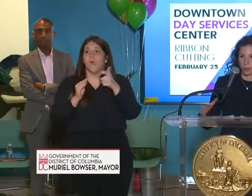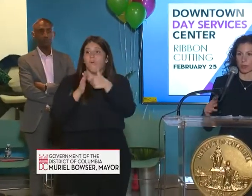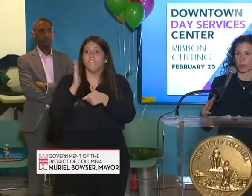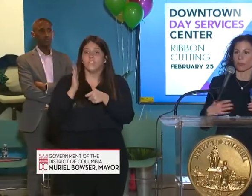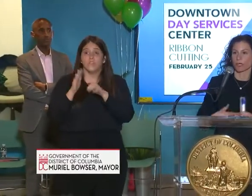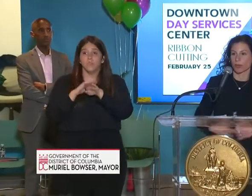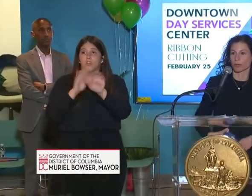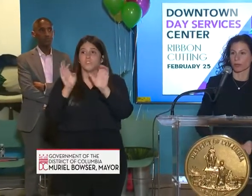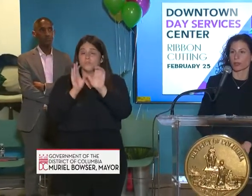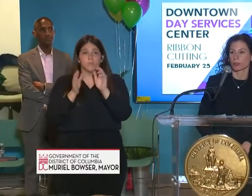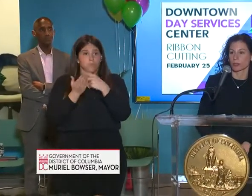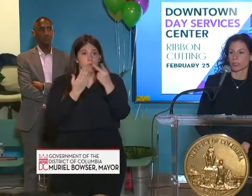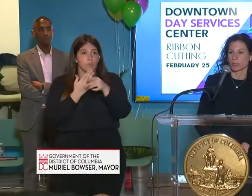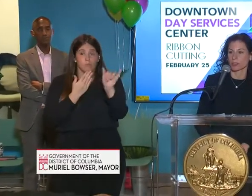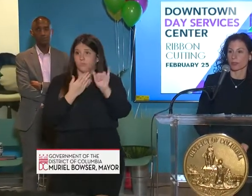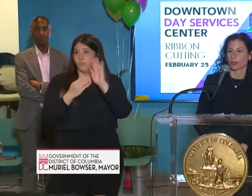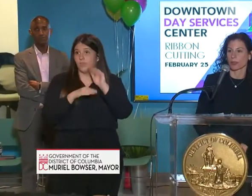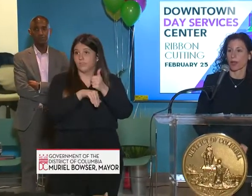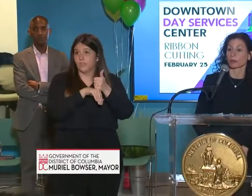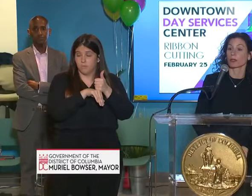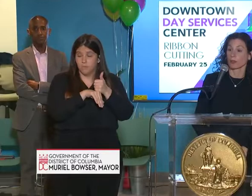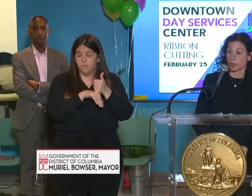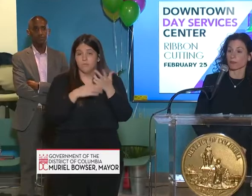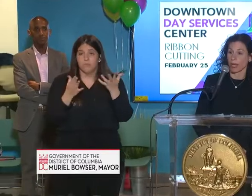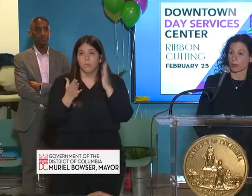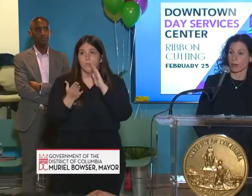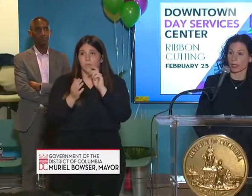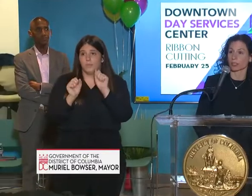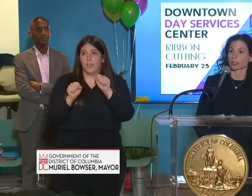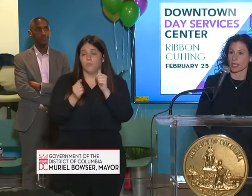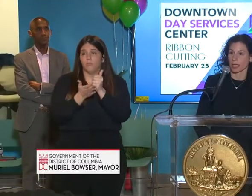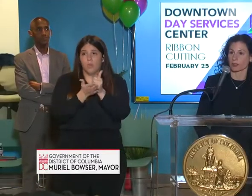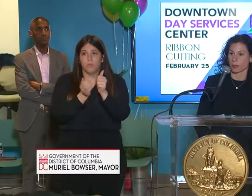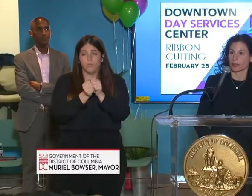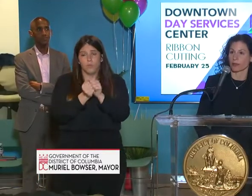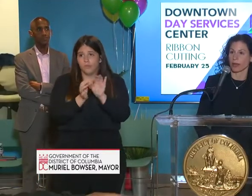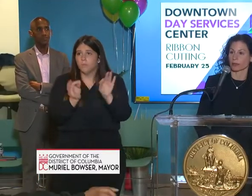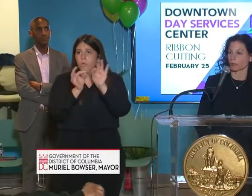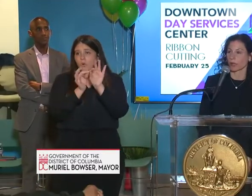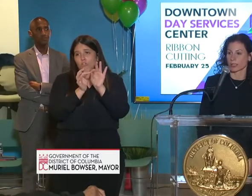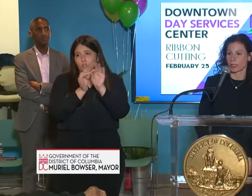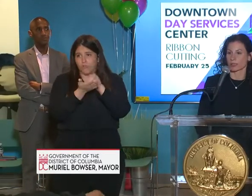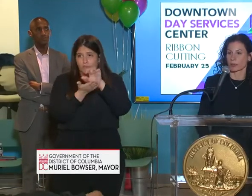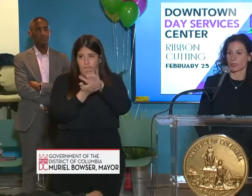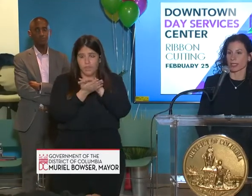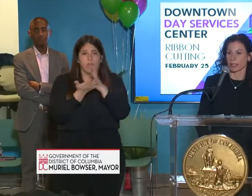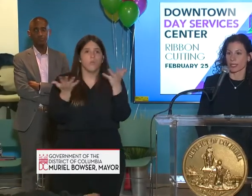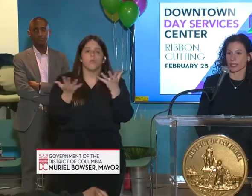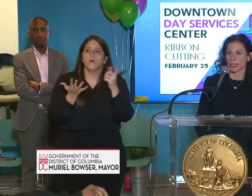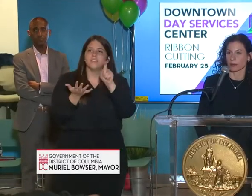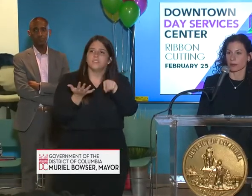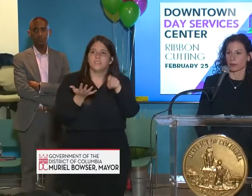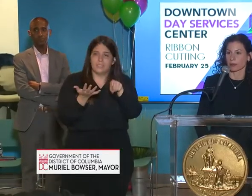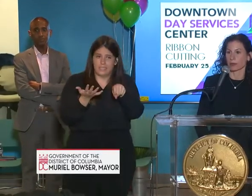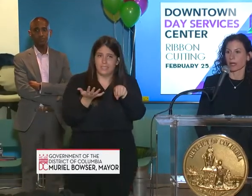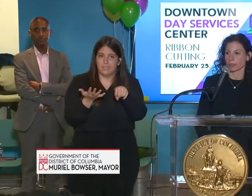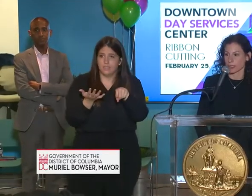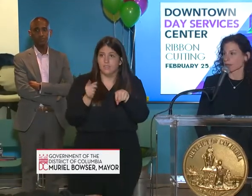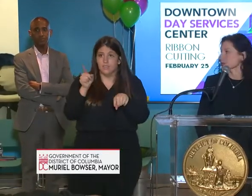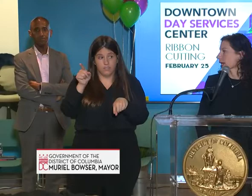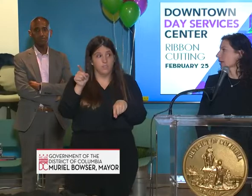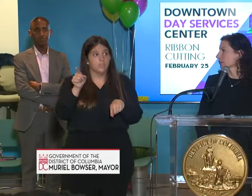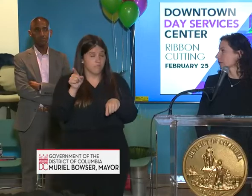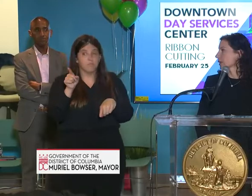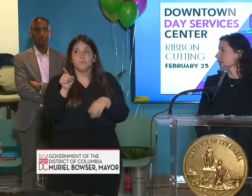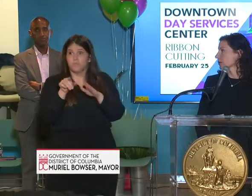certificate program, so we will be able to assist with vital records and with what is needed to obtain an ID